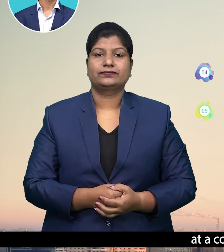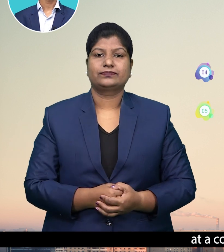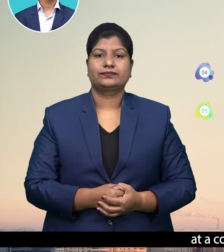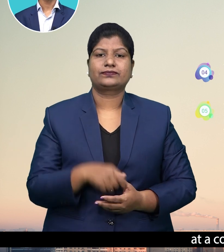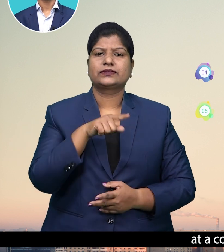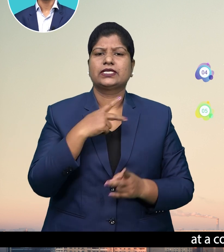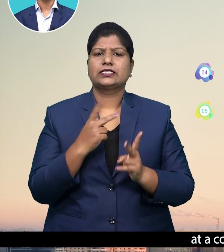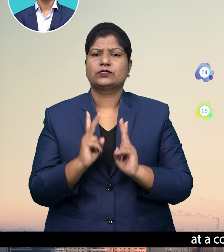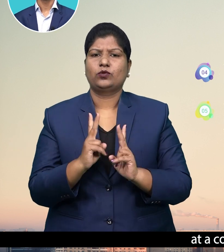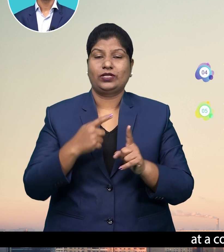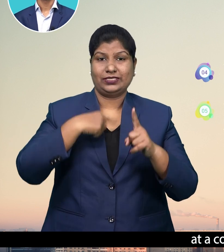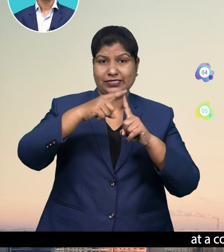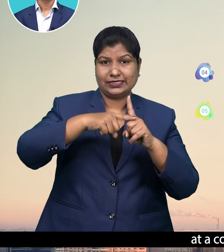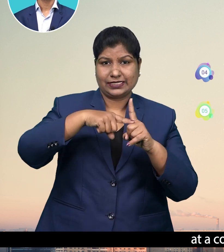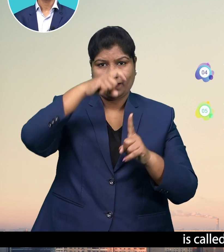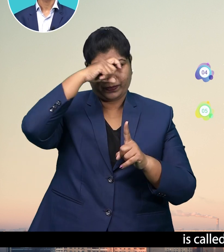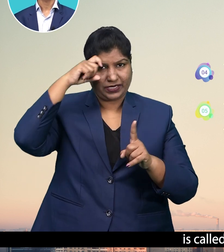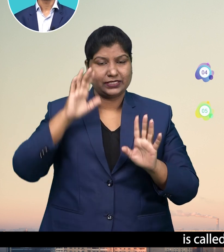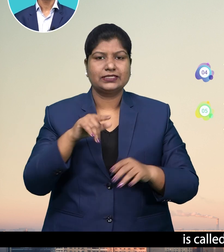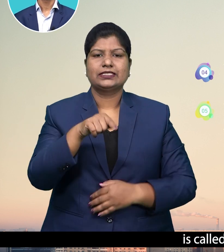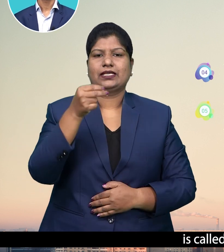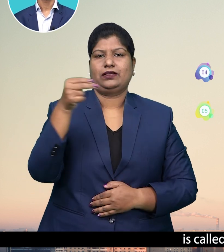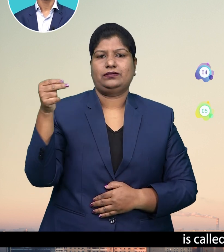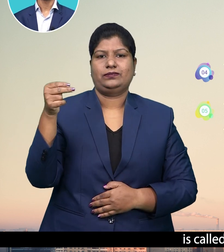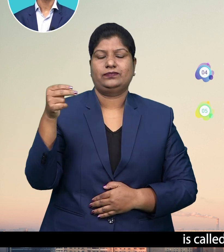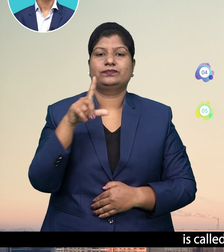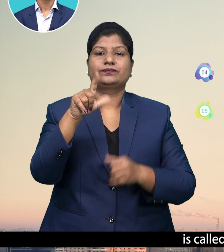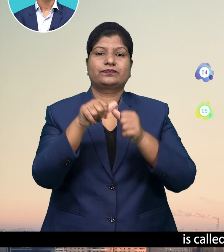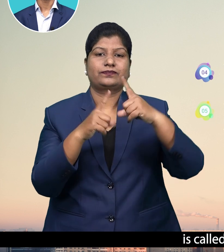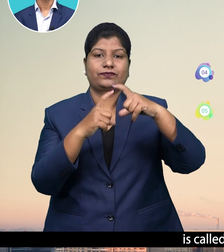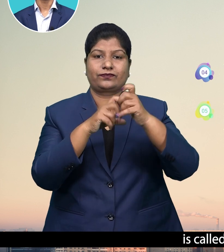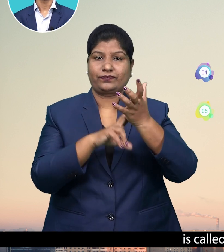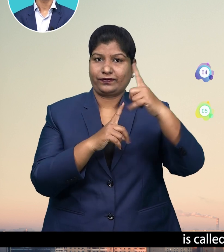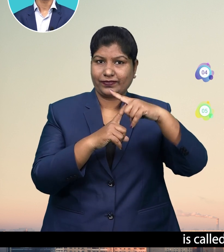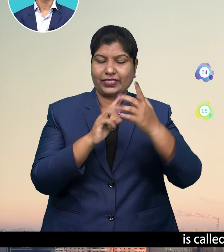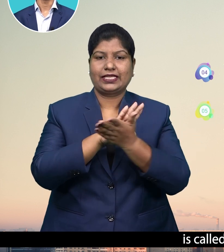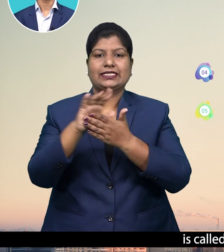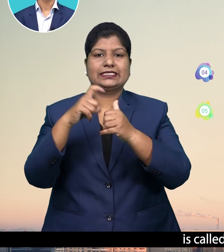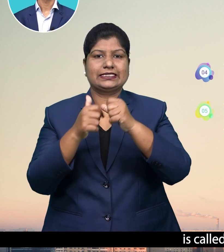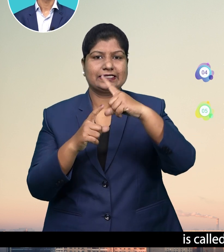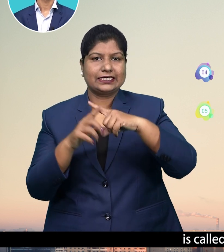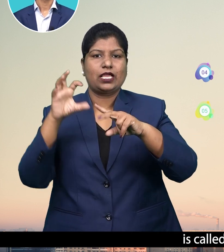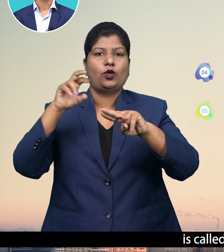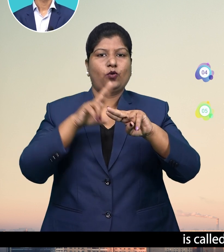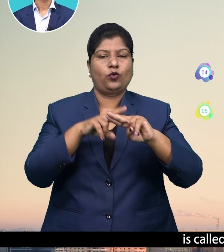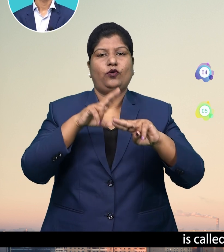at a constant temperature is called latent heat of fusion.